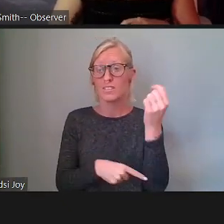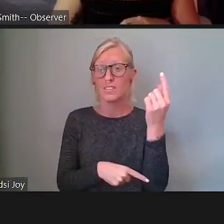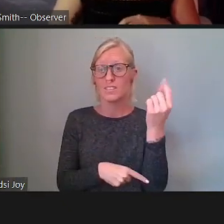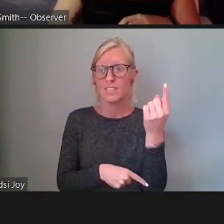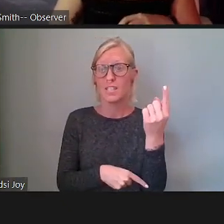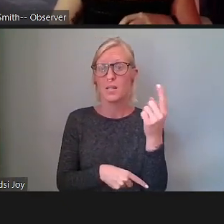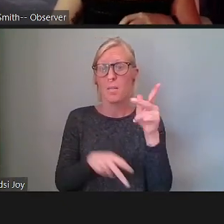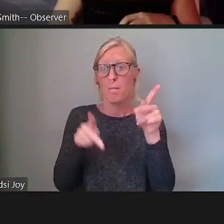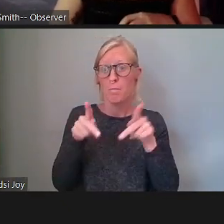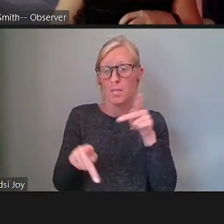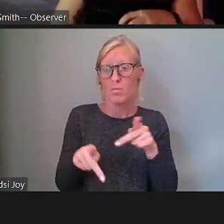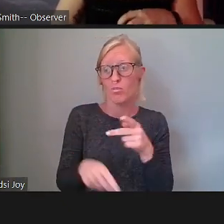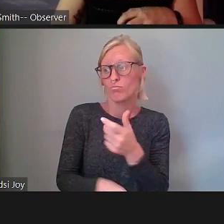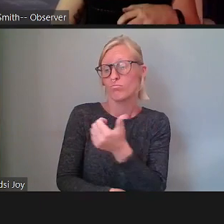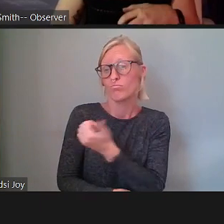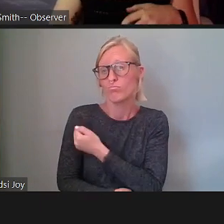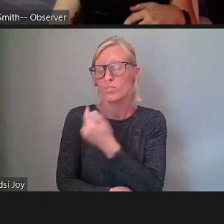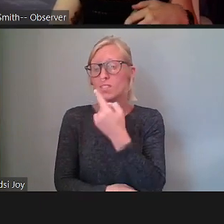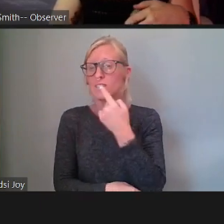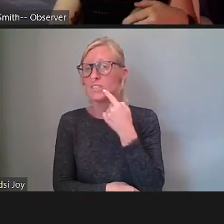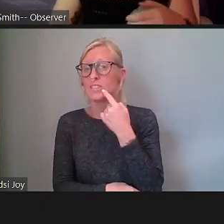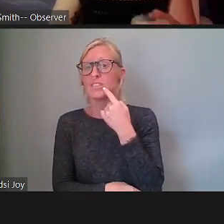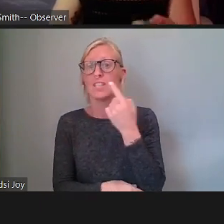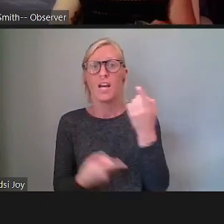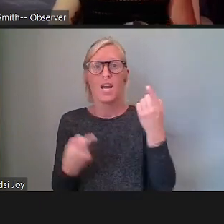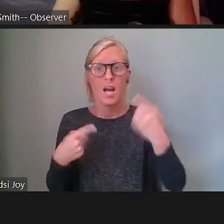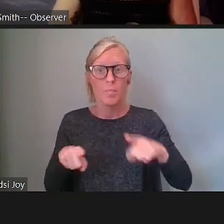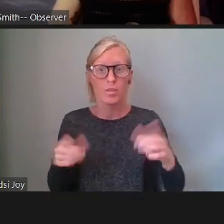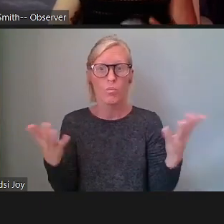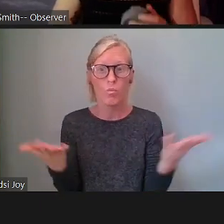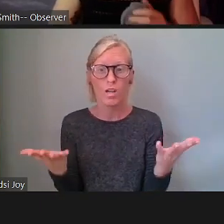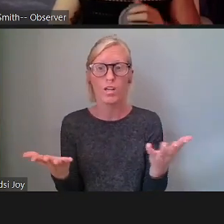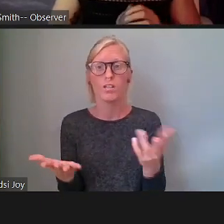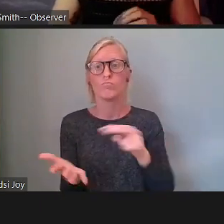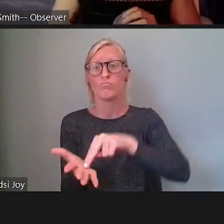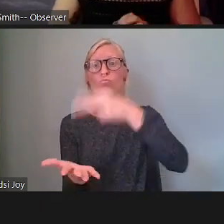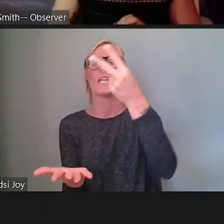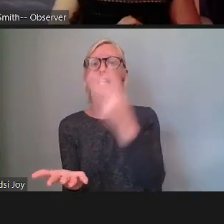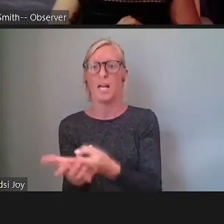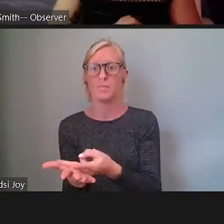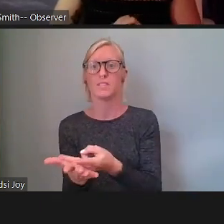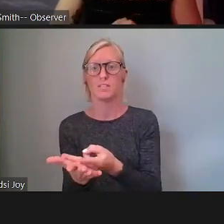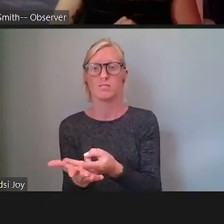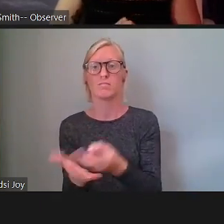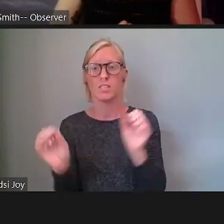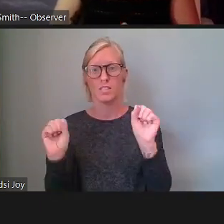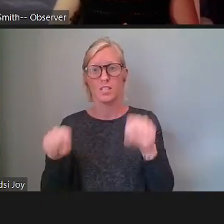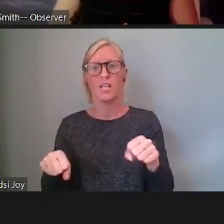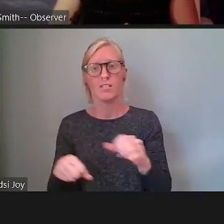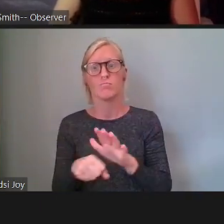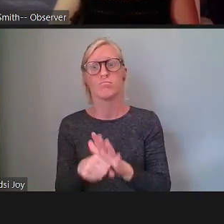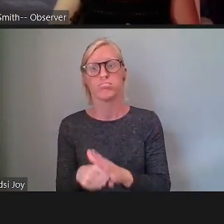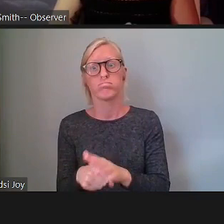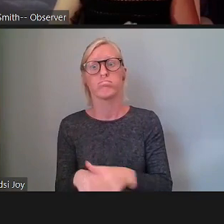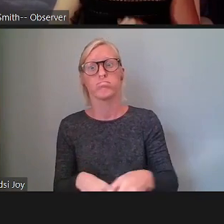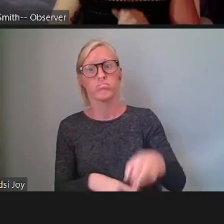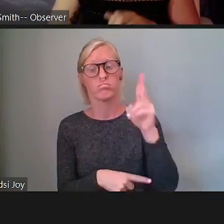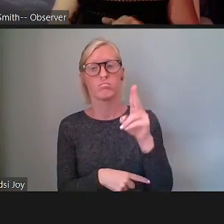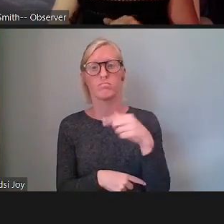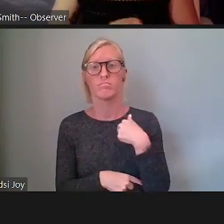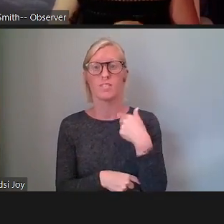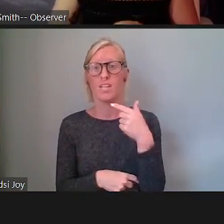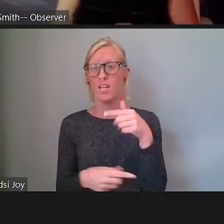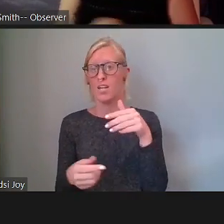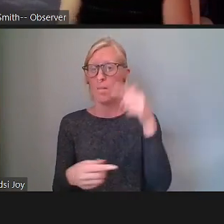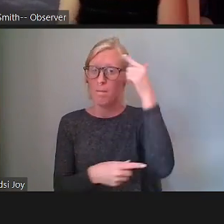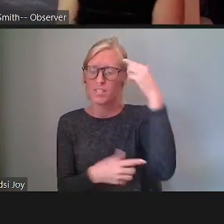do have existing conditions. So it's important to ensure that care is still in place and that mental health practitioners or